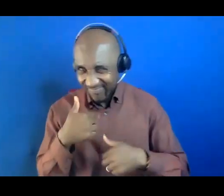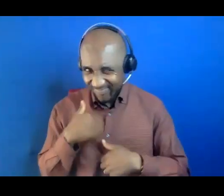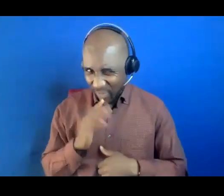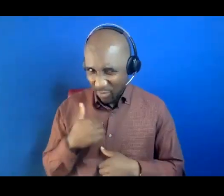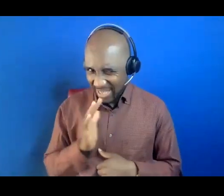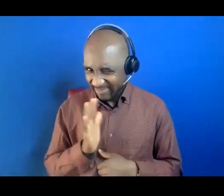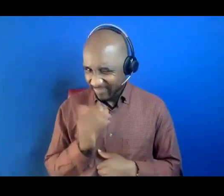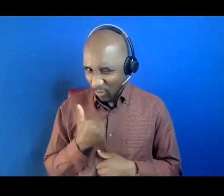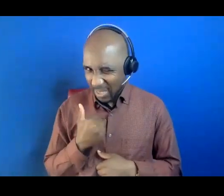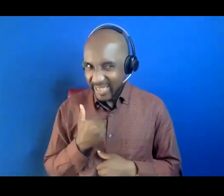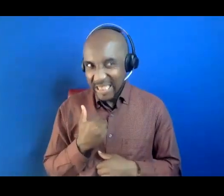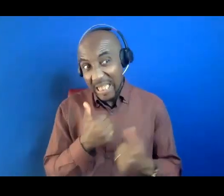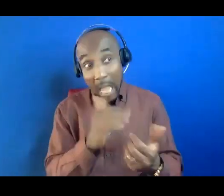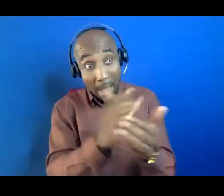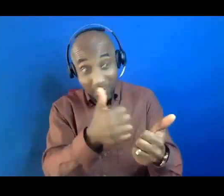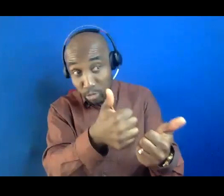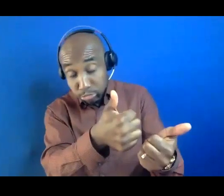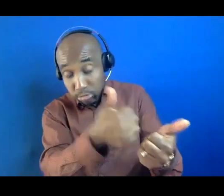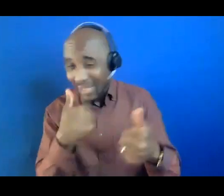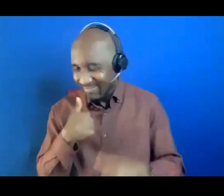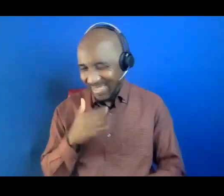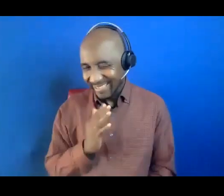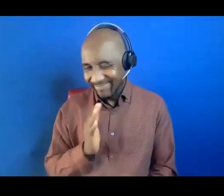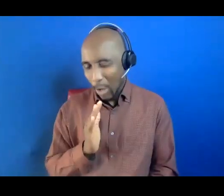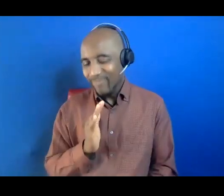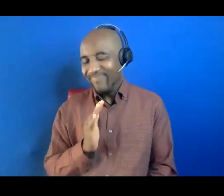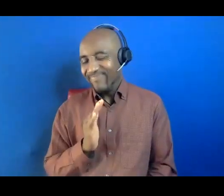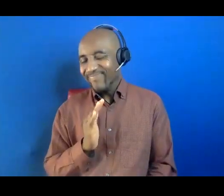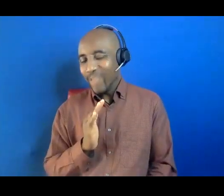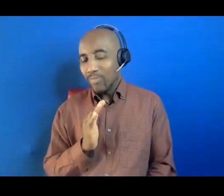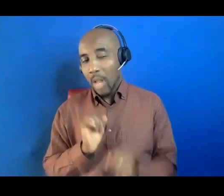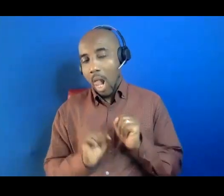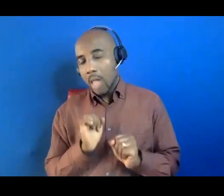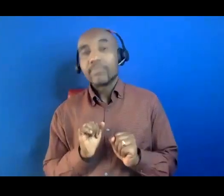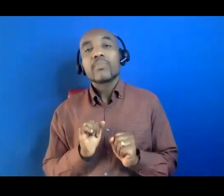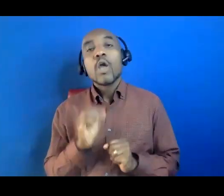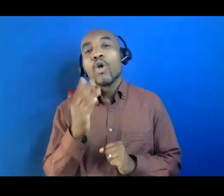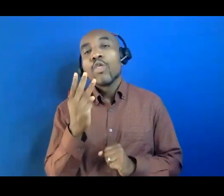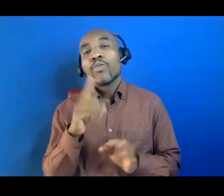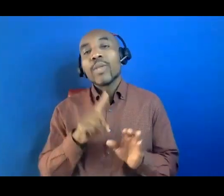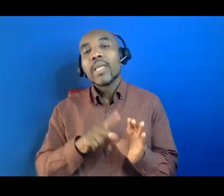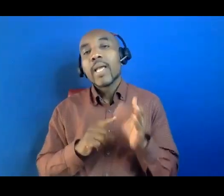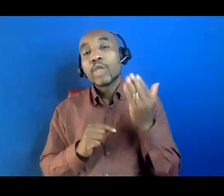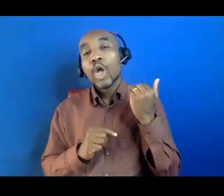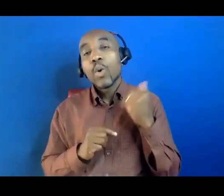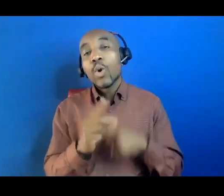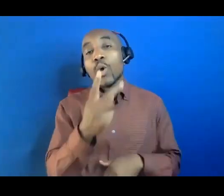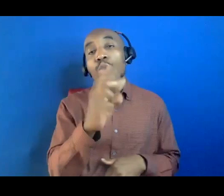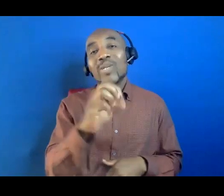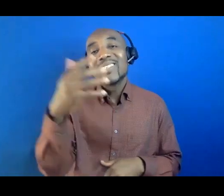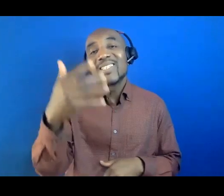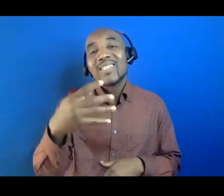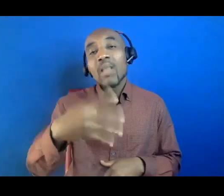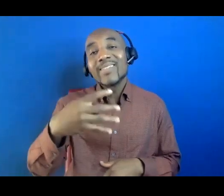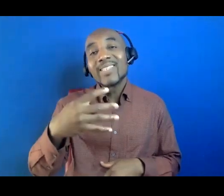me. It's probably not for me. And then 3 years ago, in 2019, I went